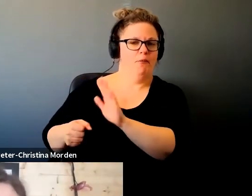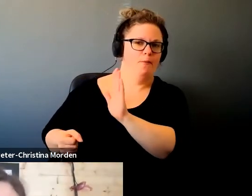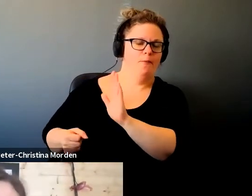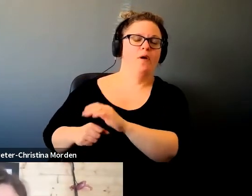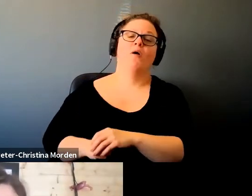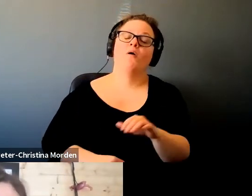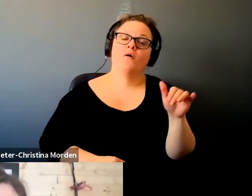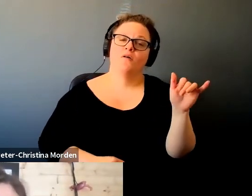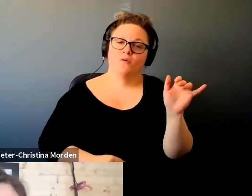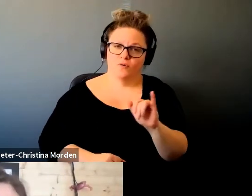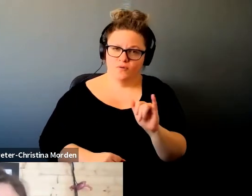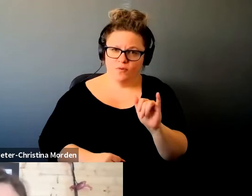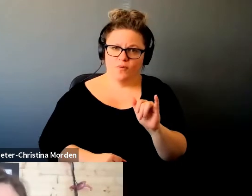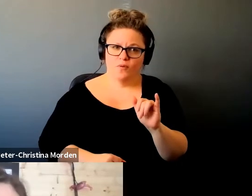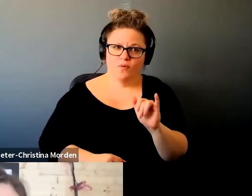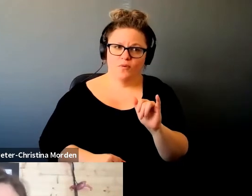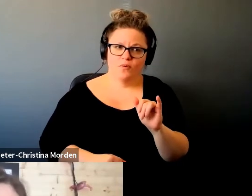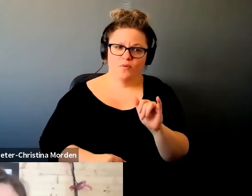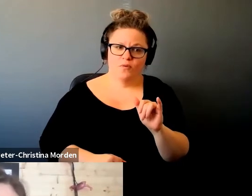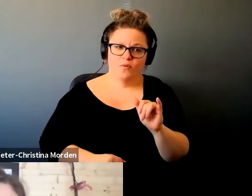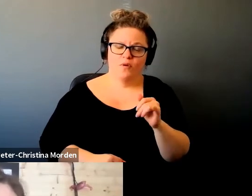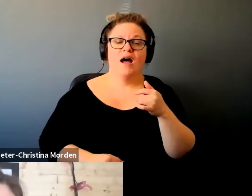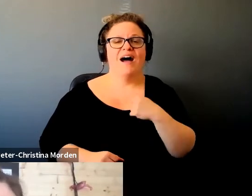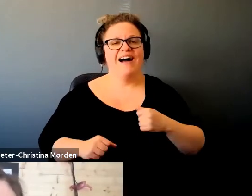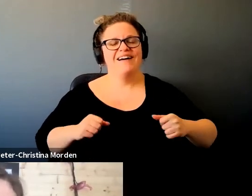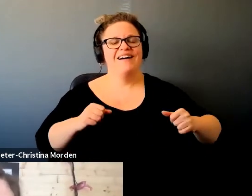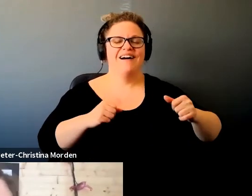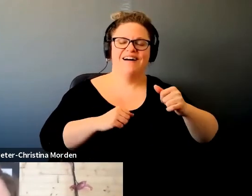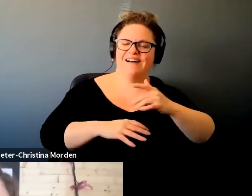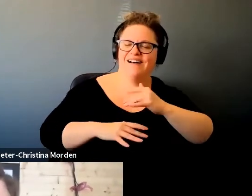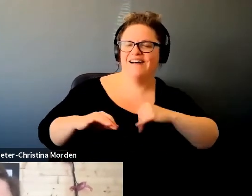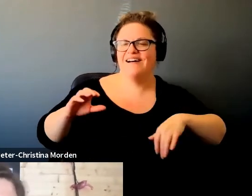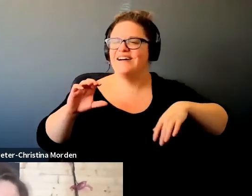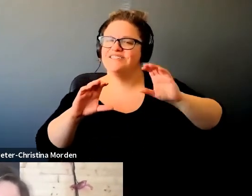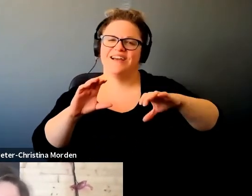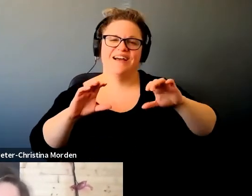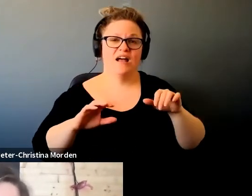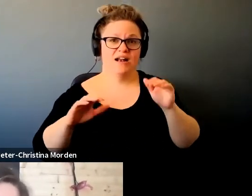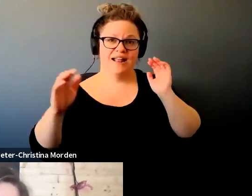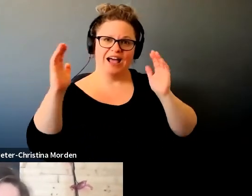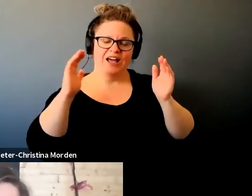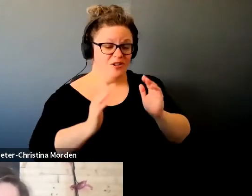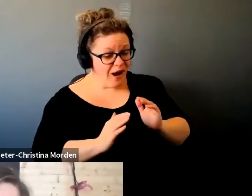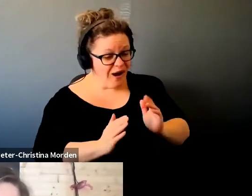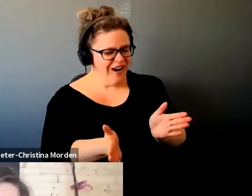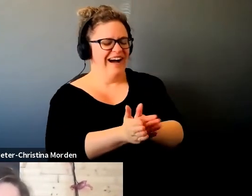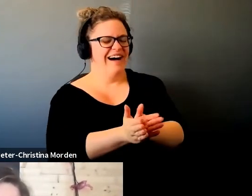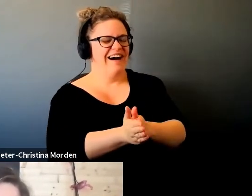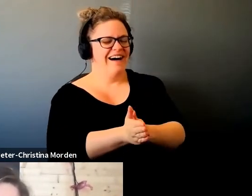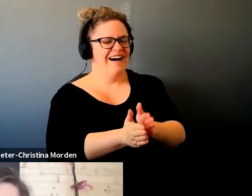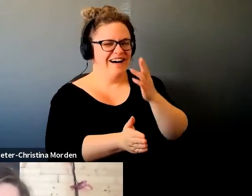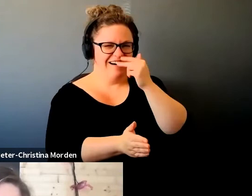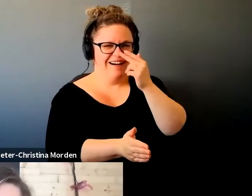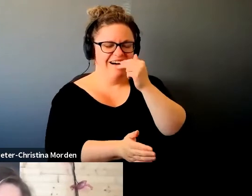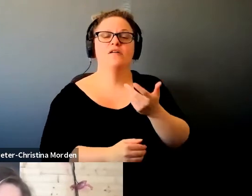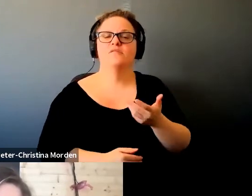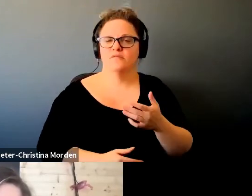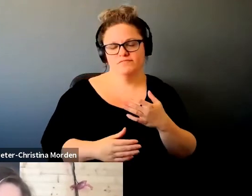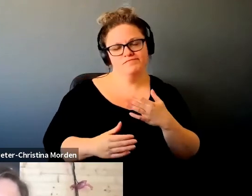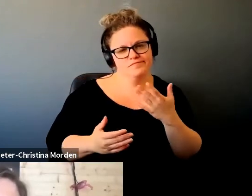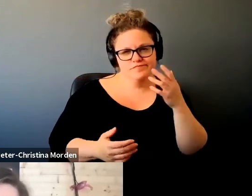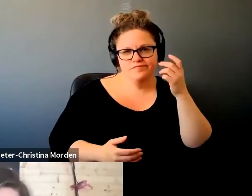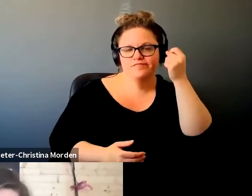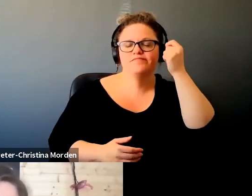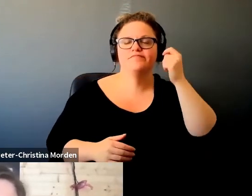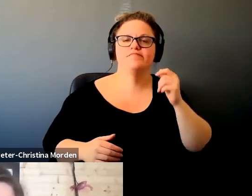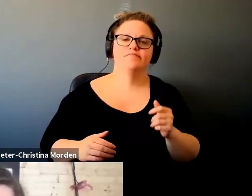feedback from other adults in the world, which for me, both my parents had mental illness.